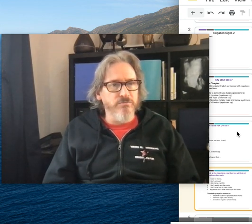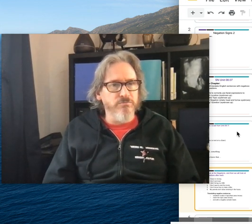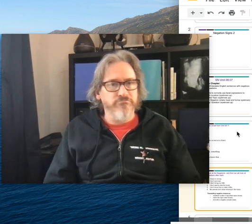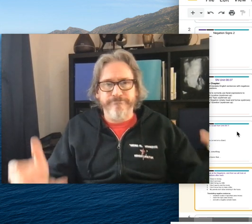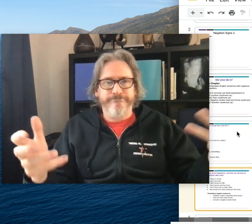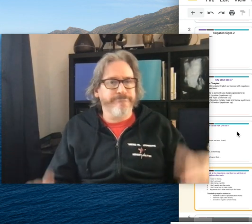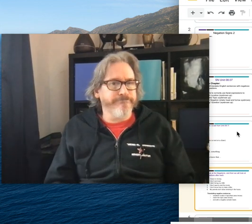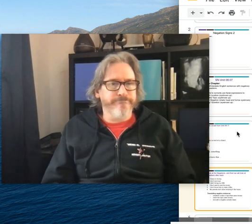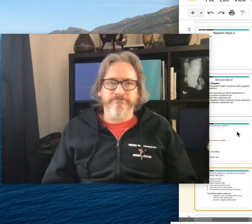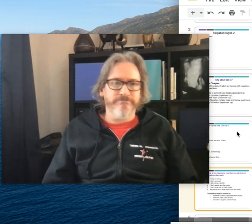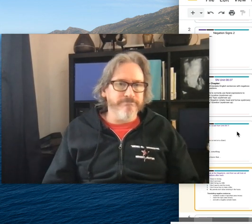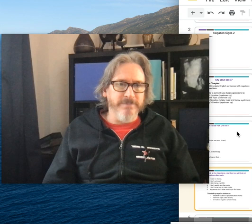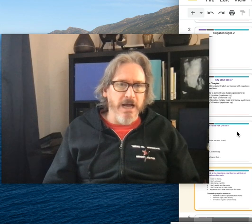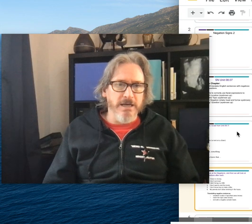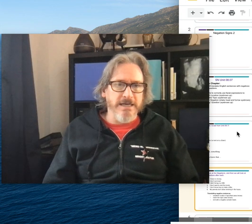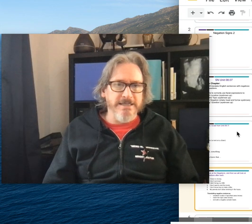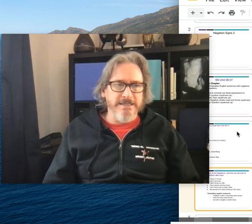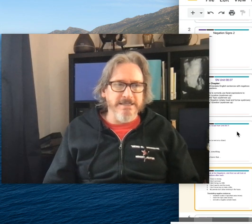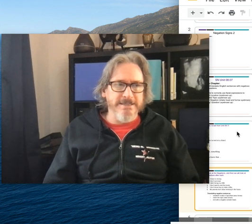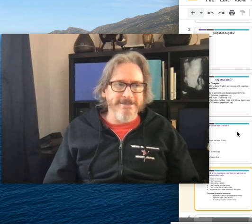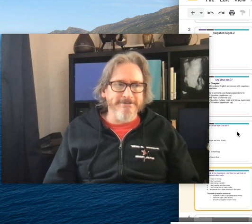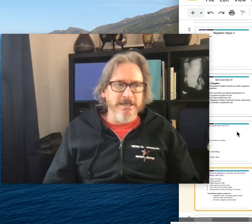And